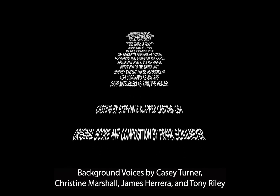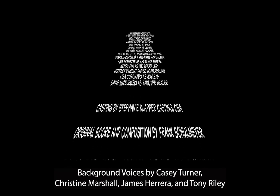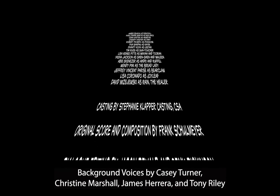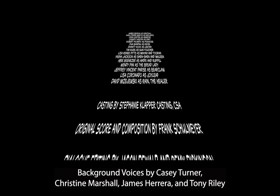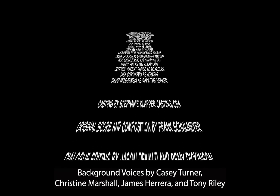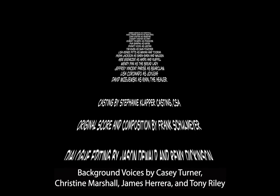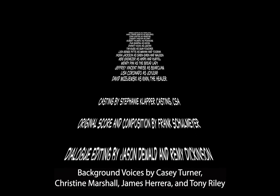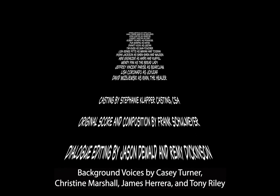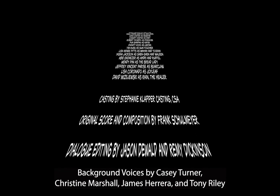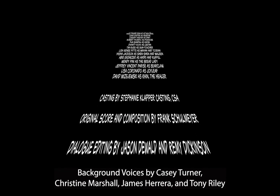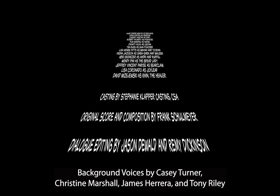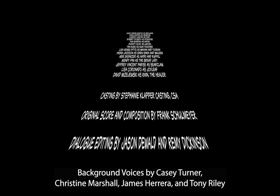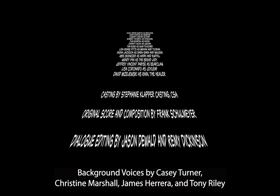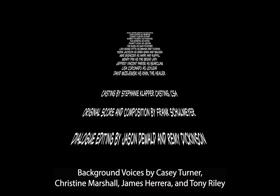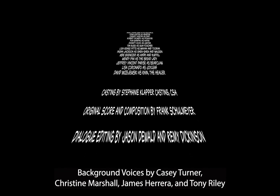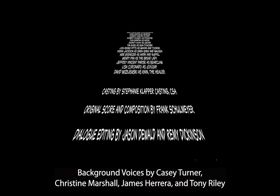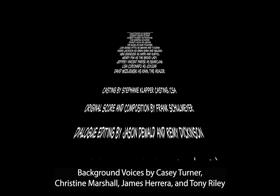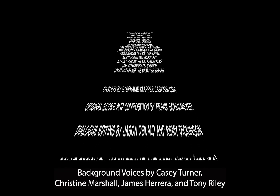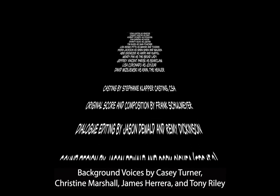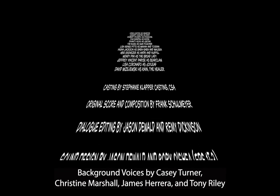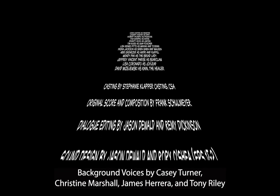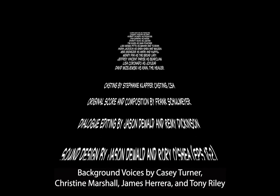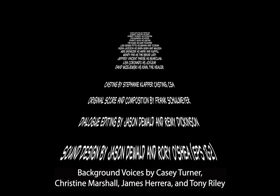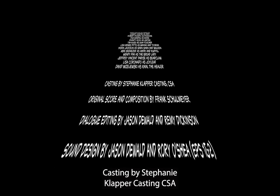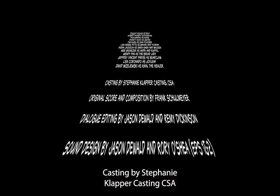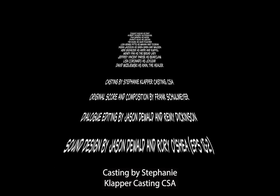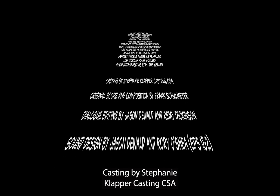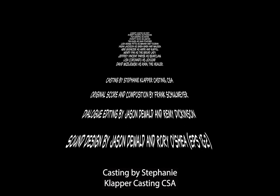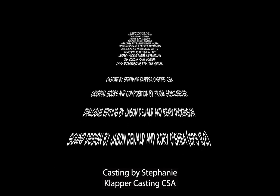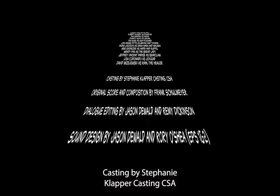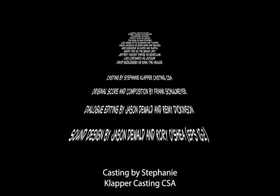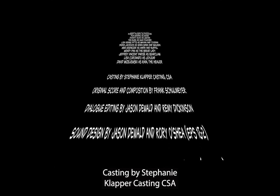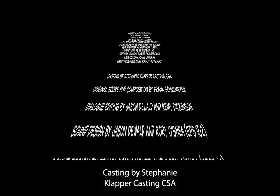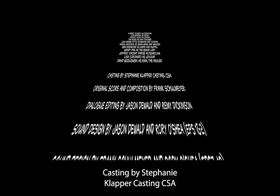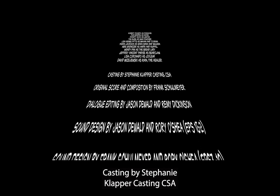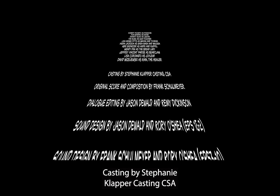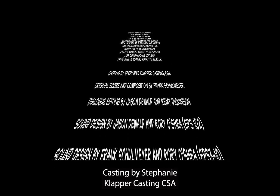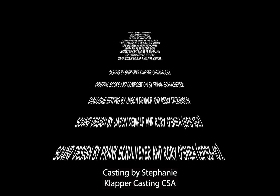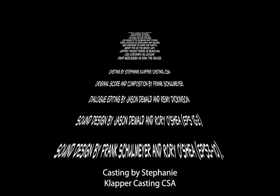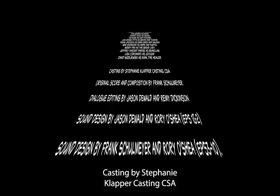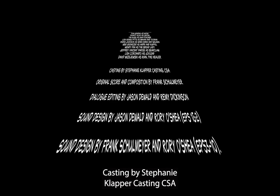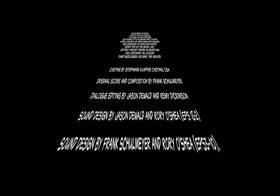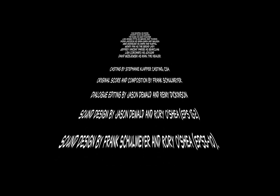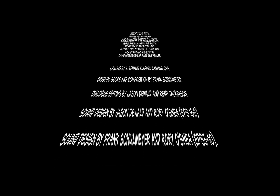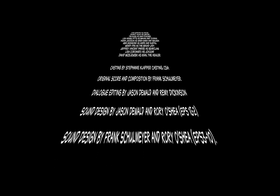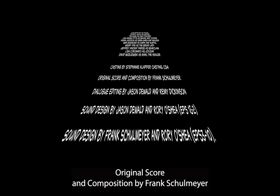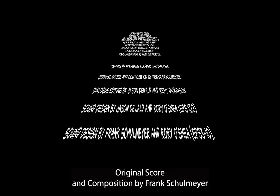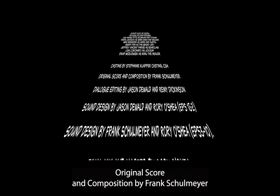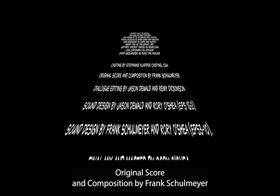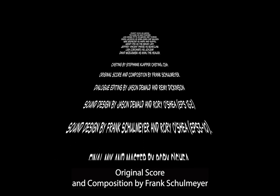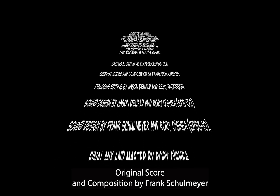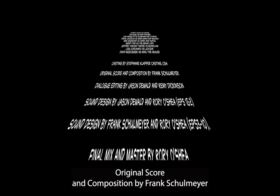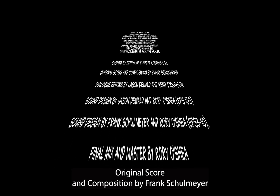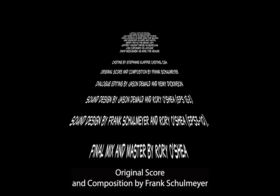voices by Casey Turner, Christine Marshall, James Ferreira, and Tony Riley. Casting by Stephanie Clapper Casting, CSA.